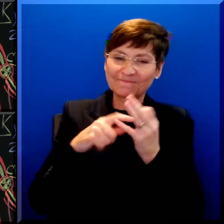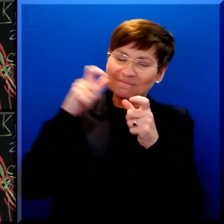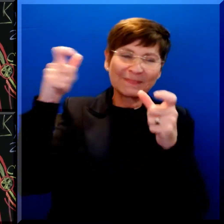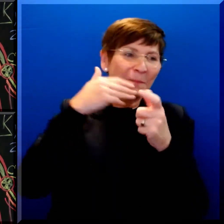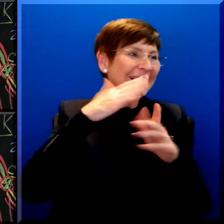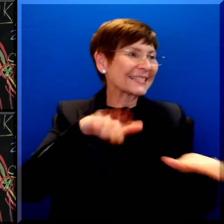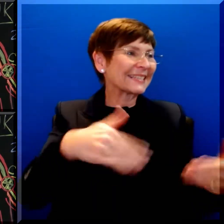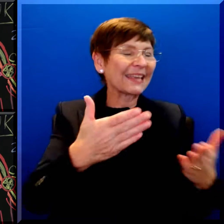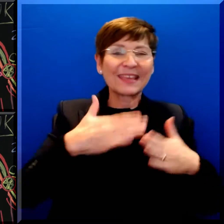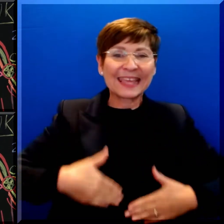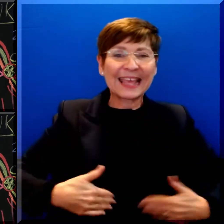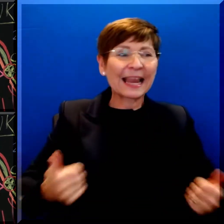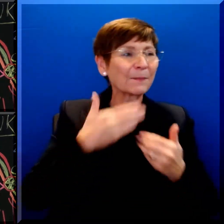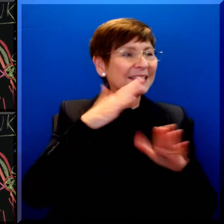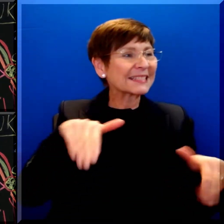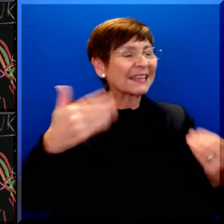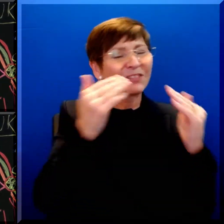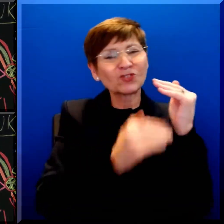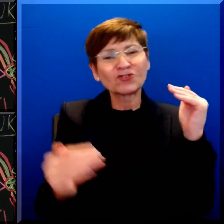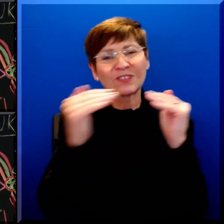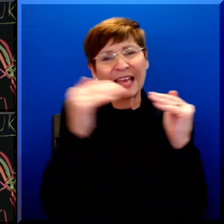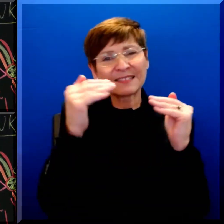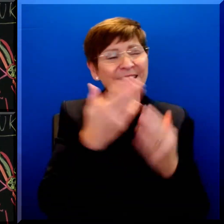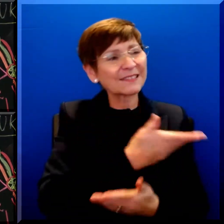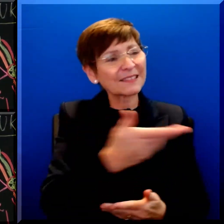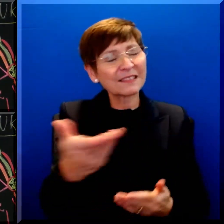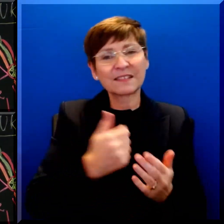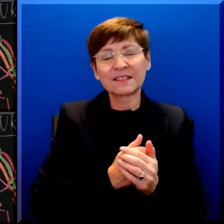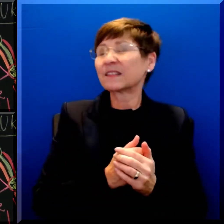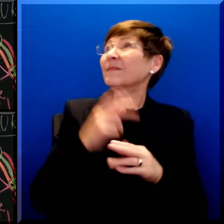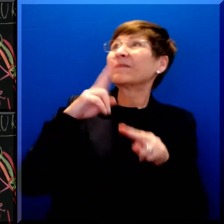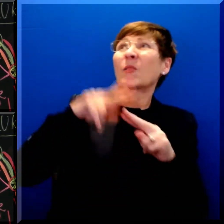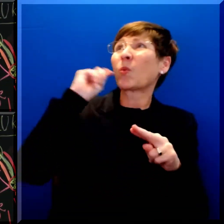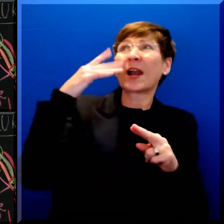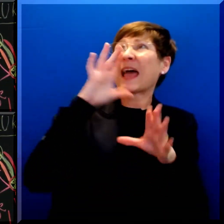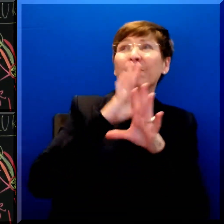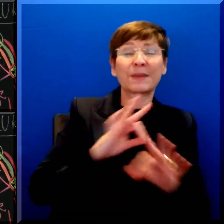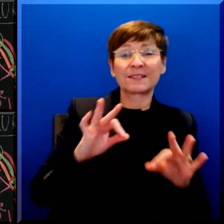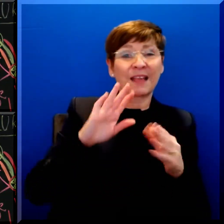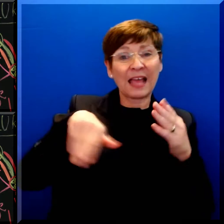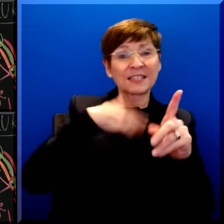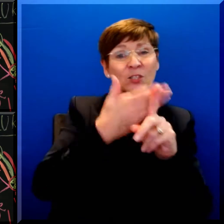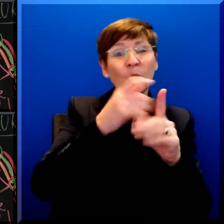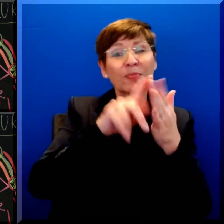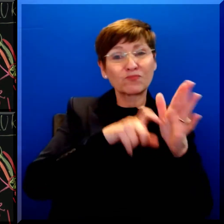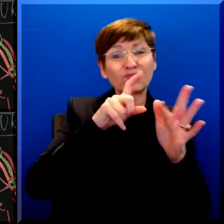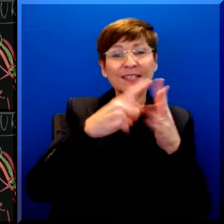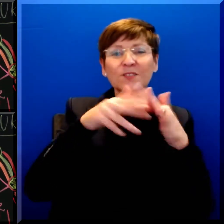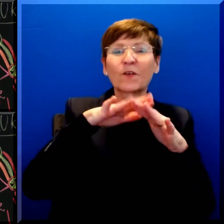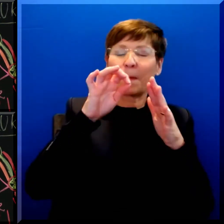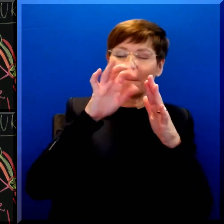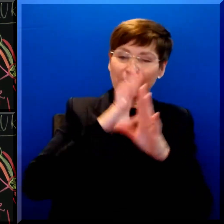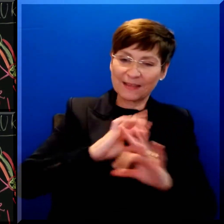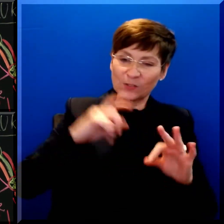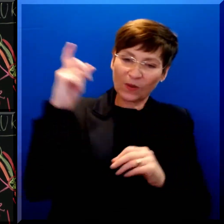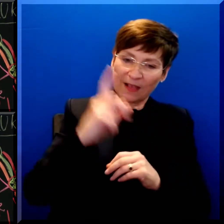to our land. Bring justice, God, to our world. Father, there will be no peace until the Prince of Peace enters the fray, but you're